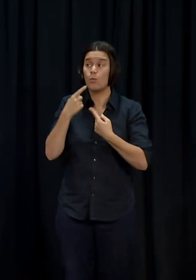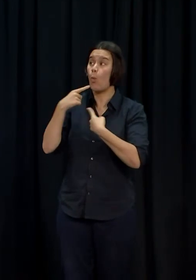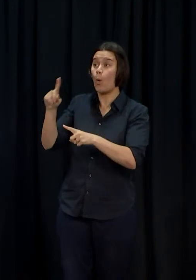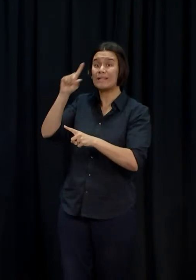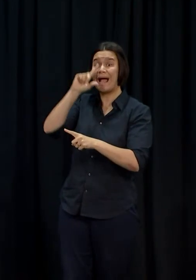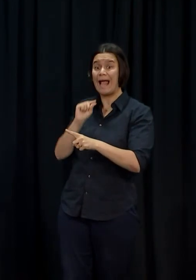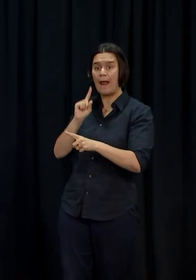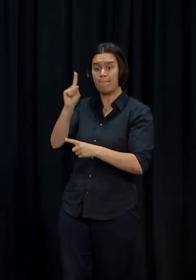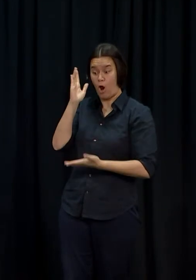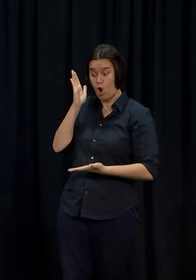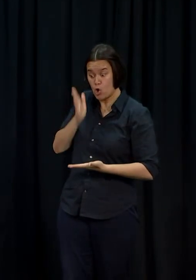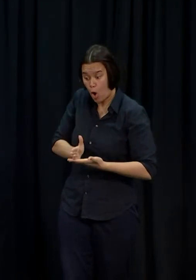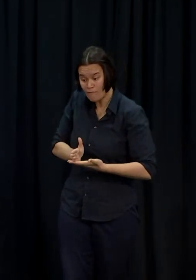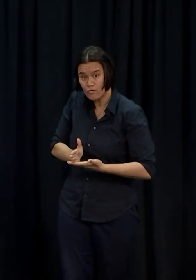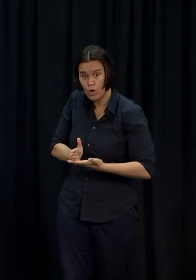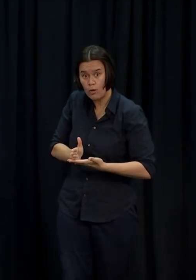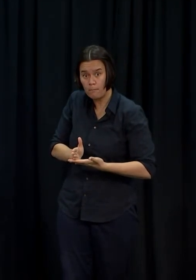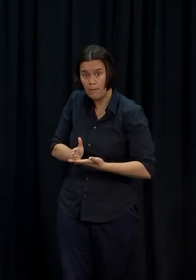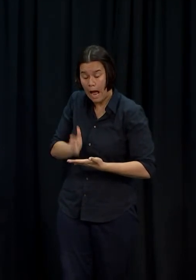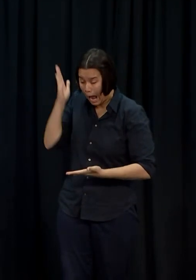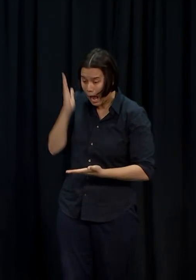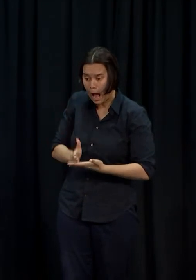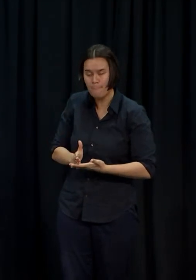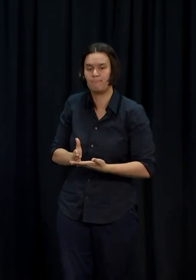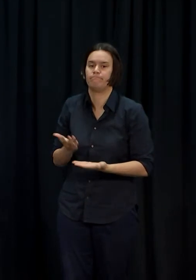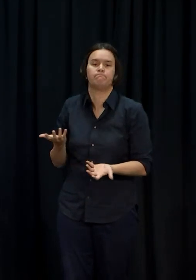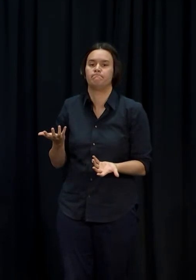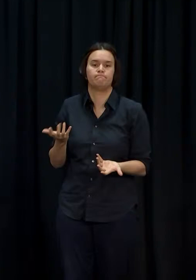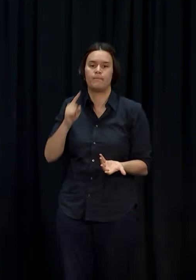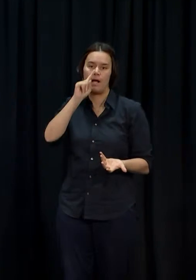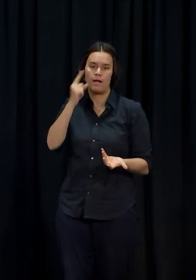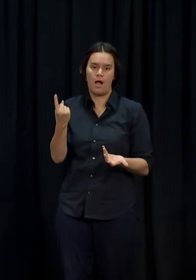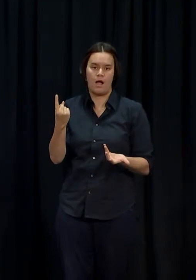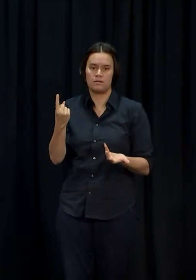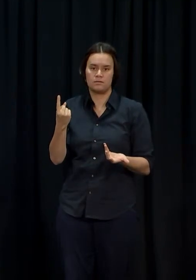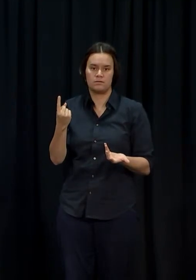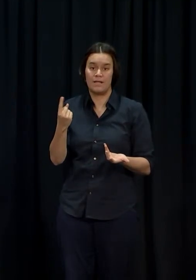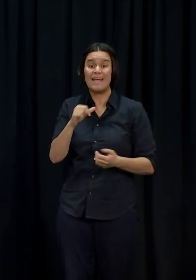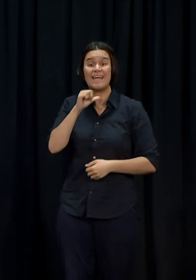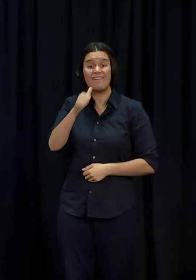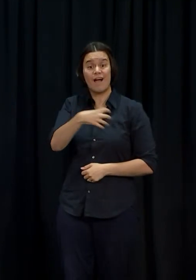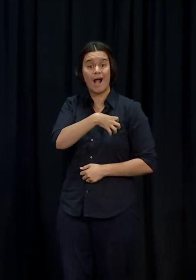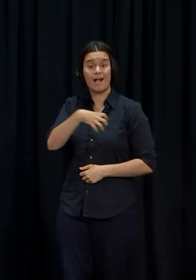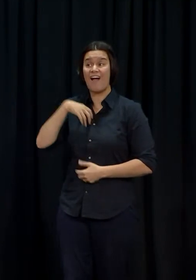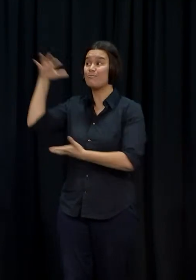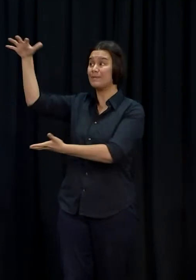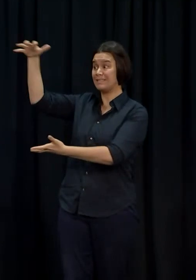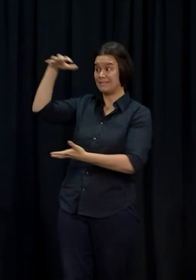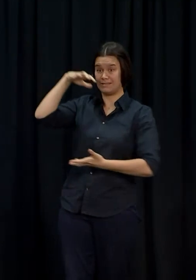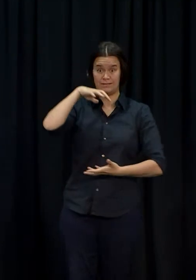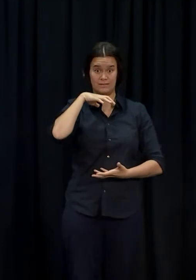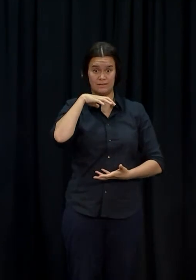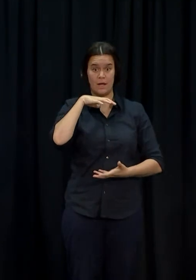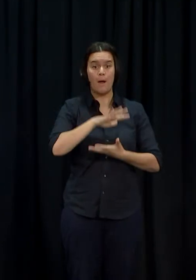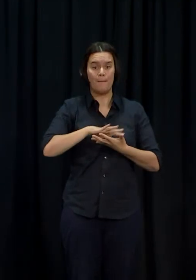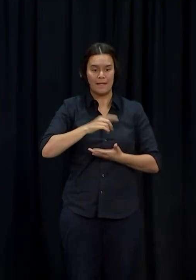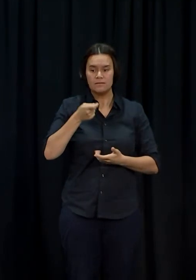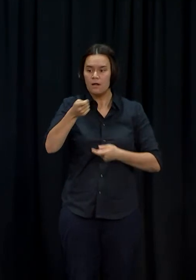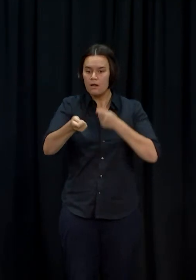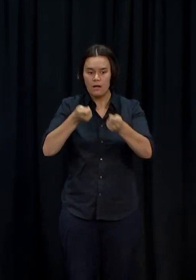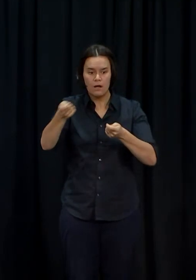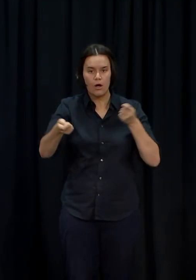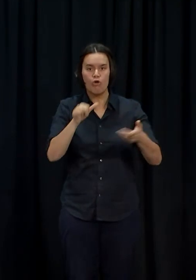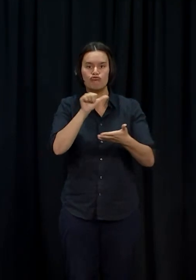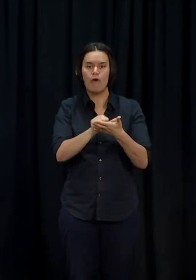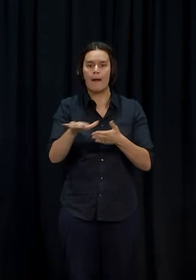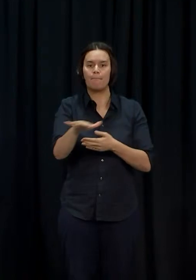we have taken has made sure that more New Zealanders will get tests and that more businesses will be able to access them, because